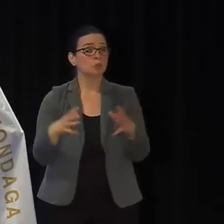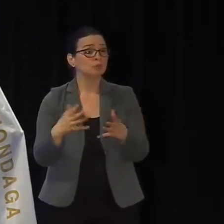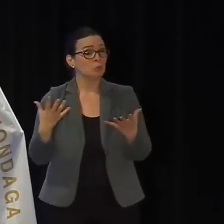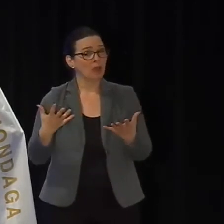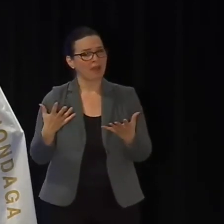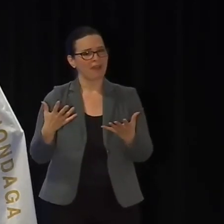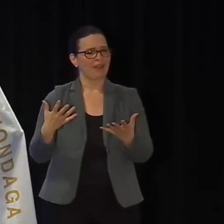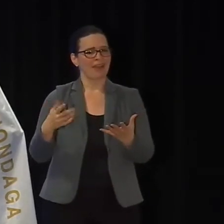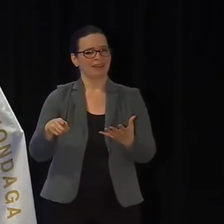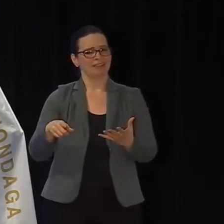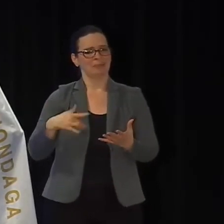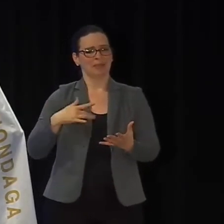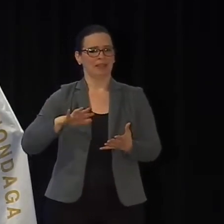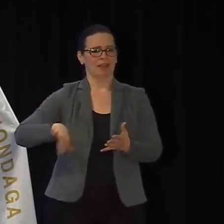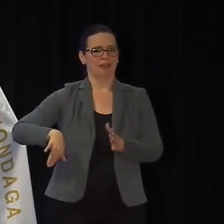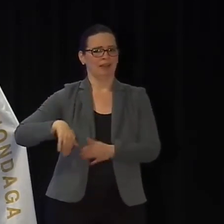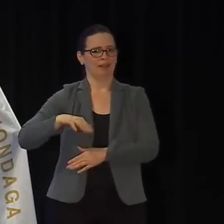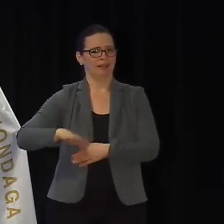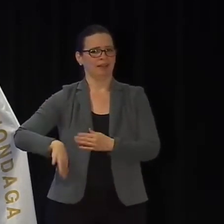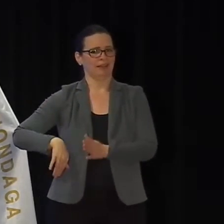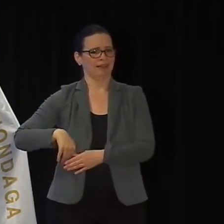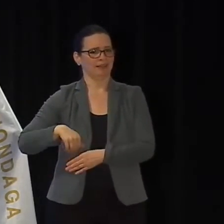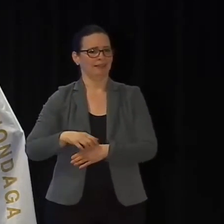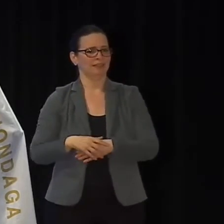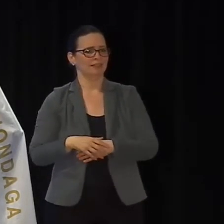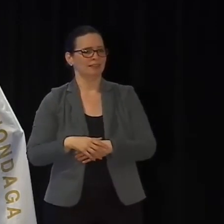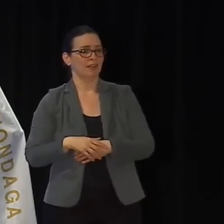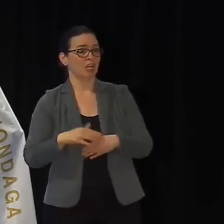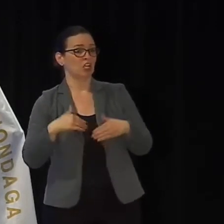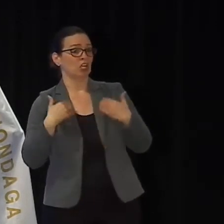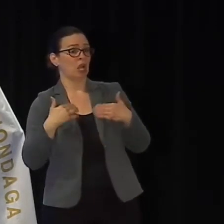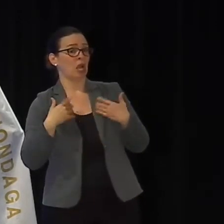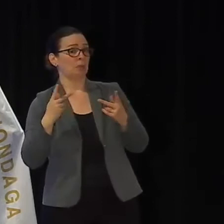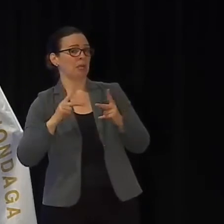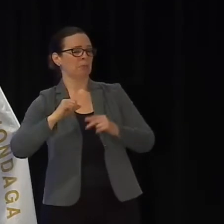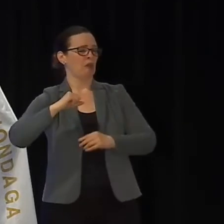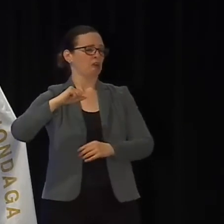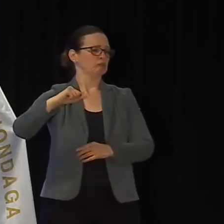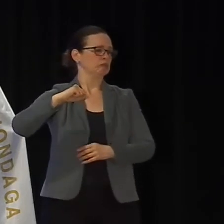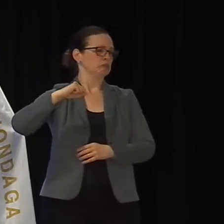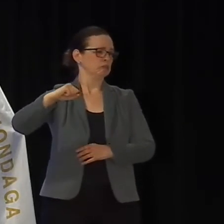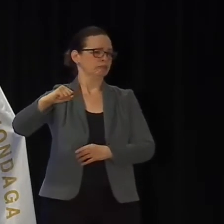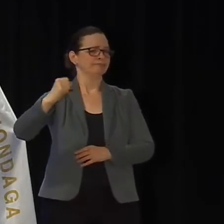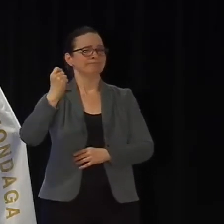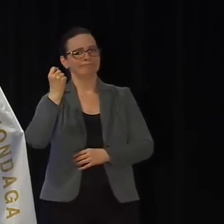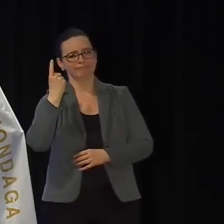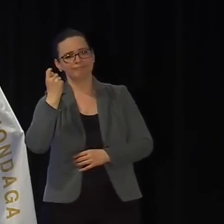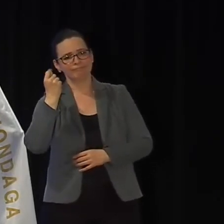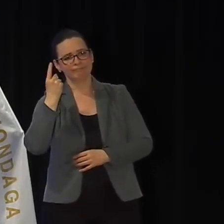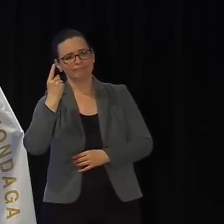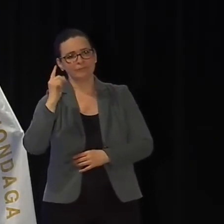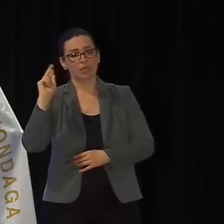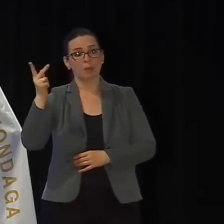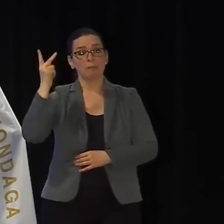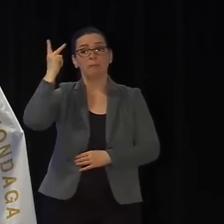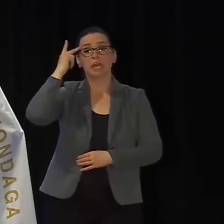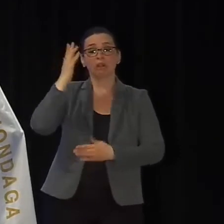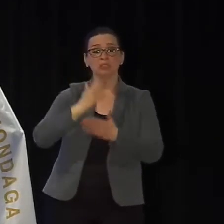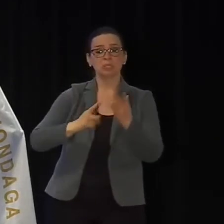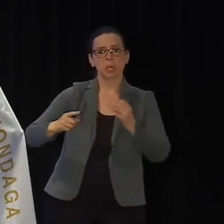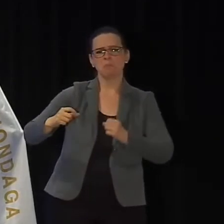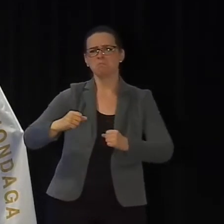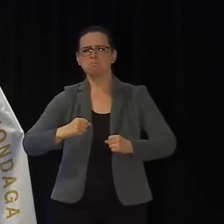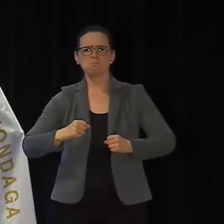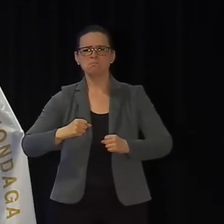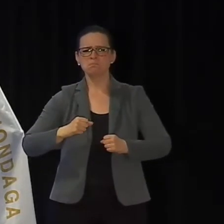with young people. We're starting to see some potential political ideology with people with certain beliefs. You